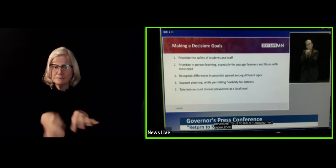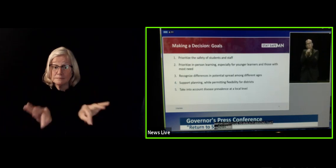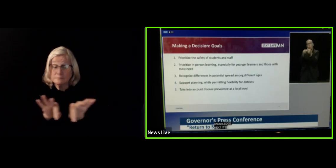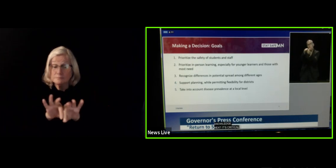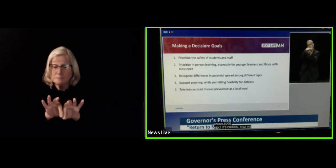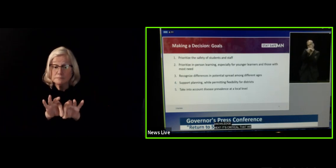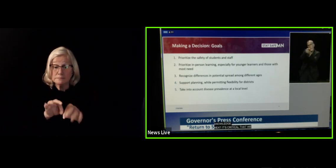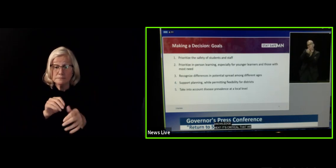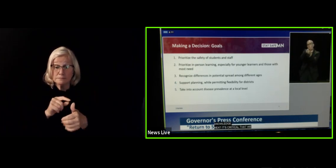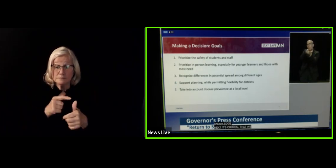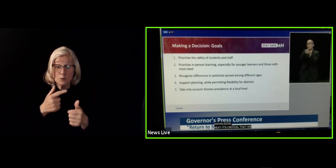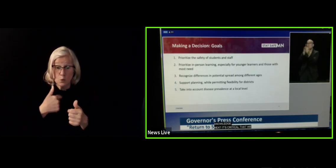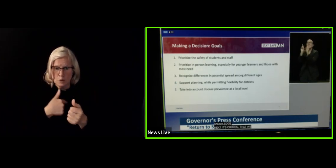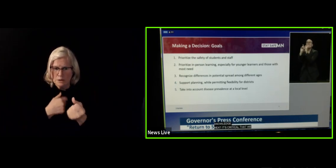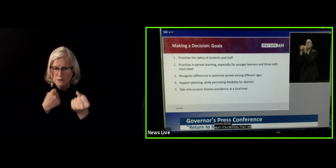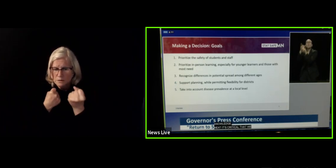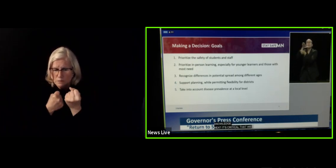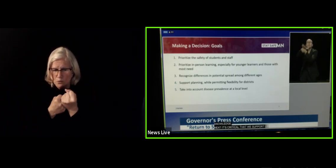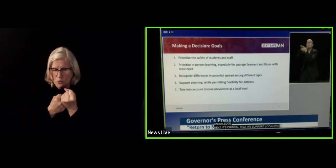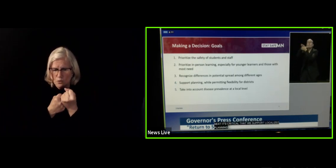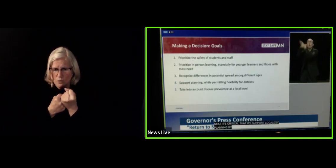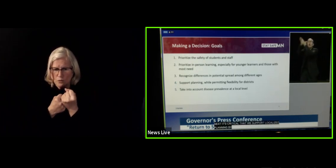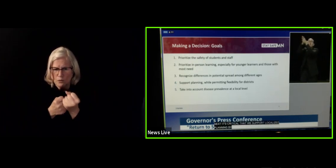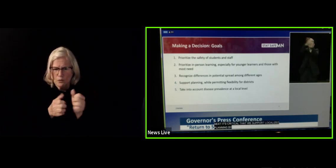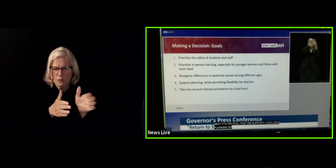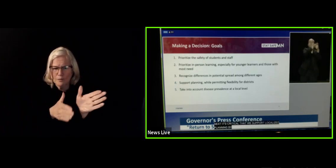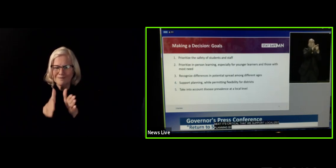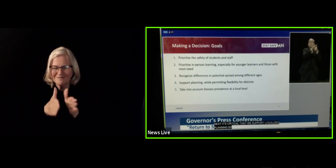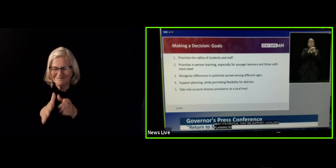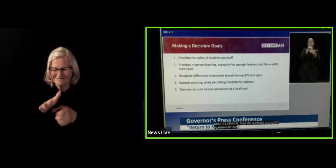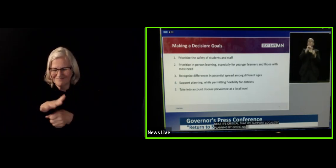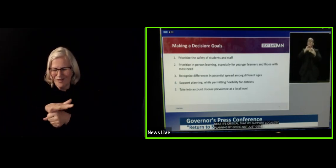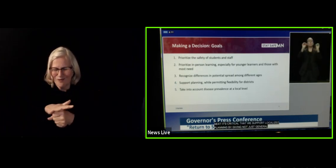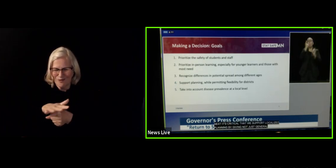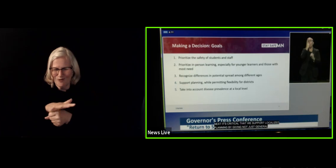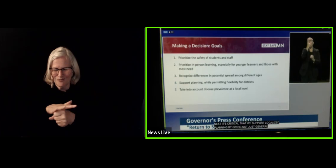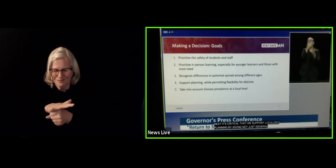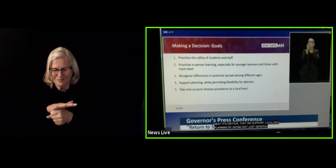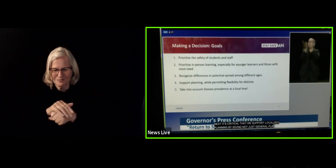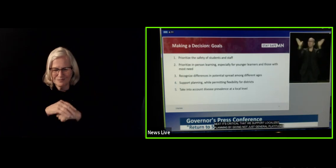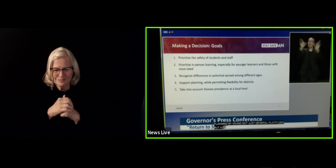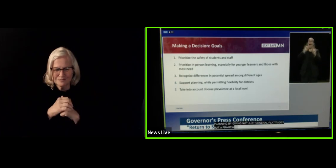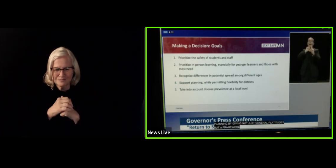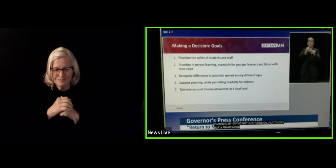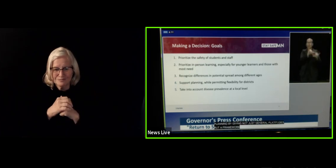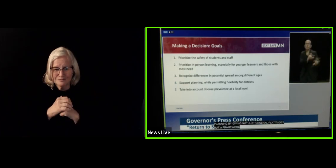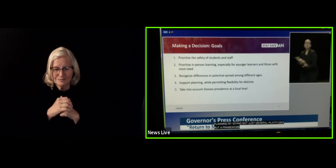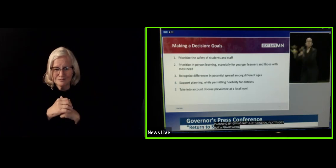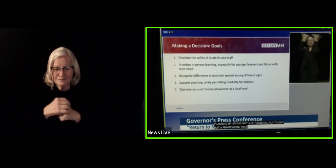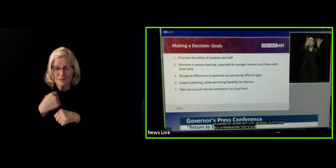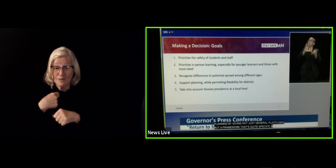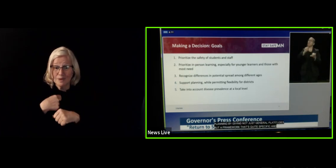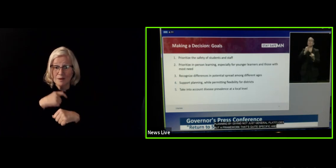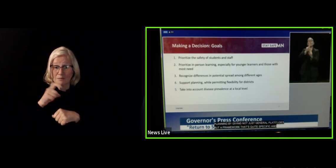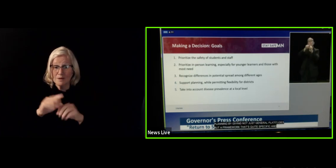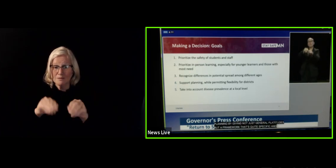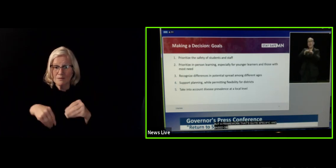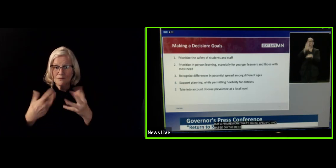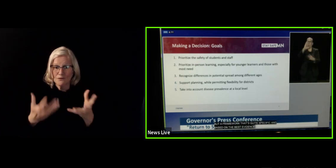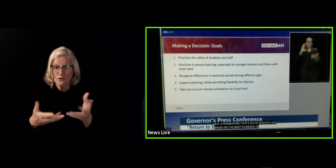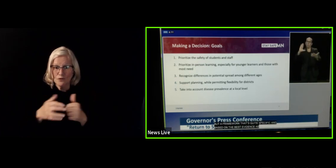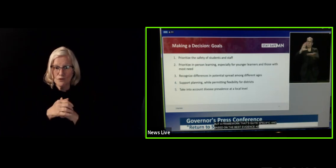by giving not just general platitudes, but a framework that's quite specific and based on the best evidence as we know it today. A framework